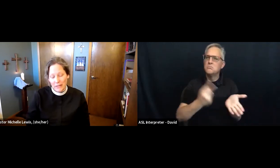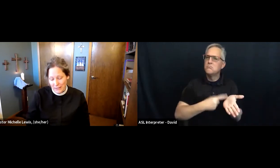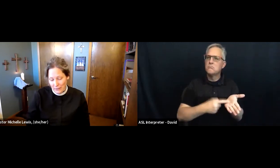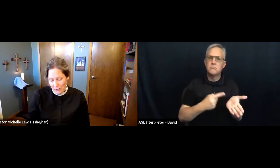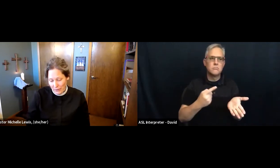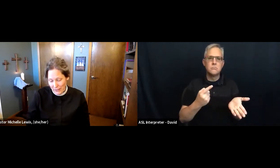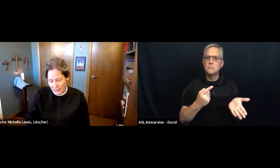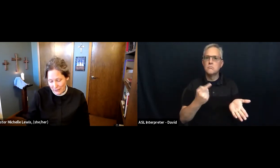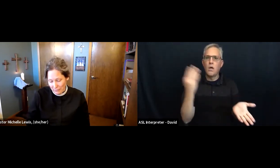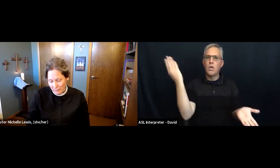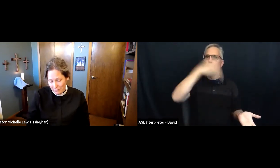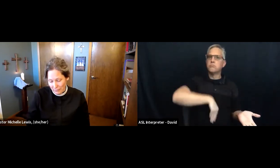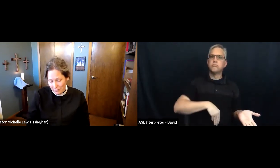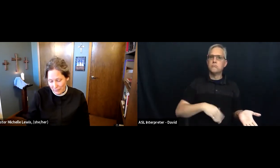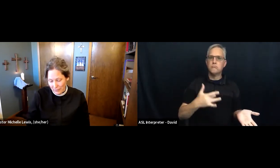miserable things around us.